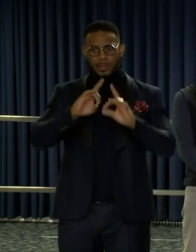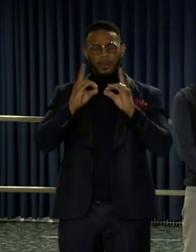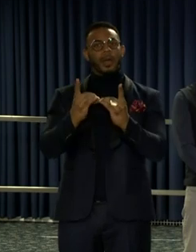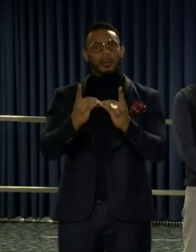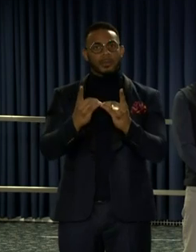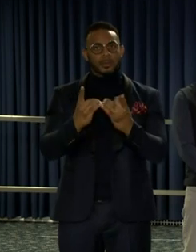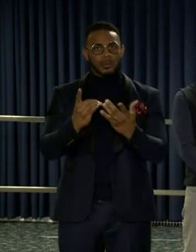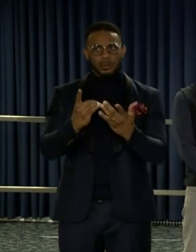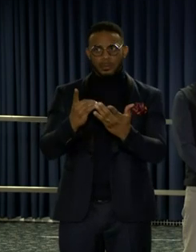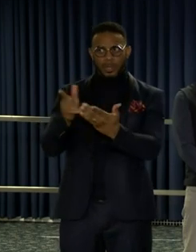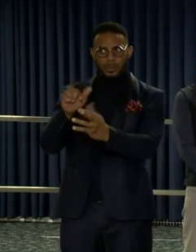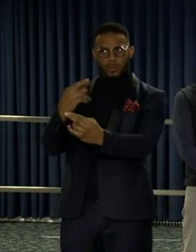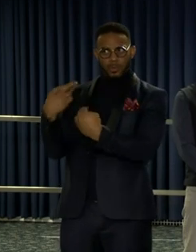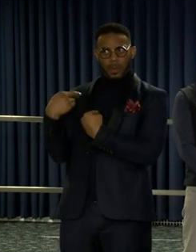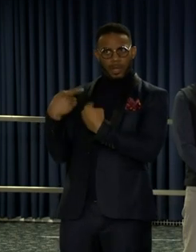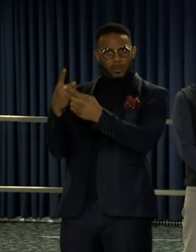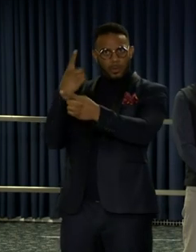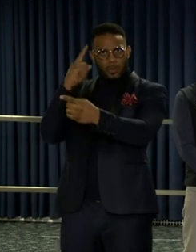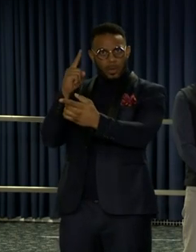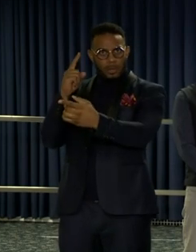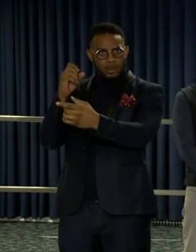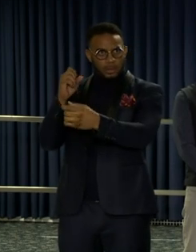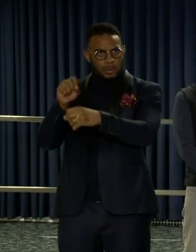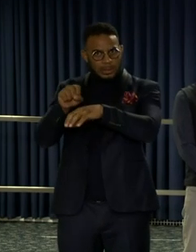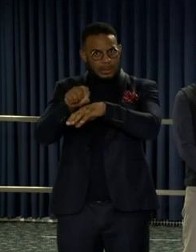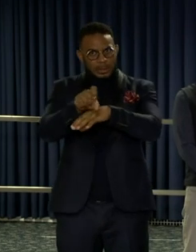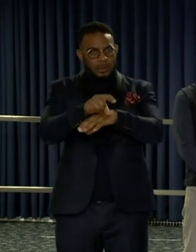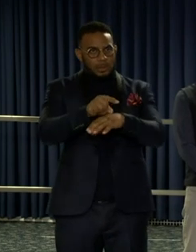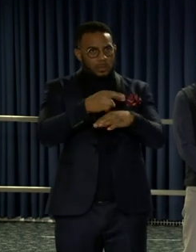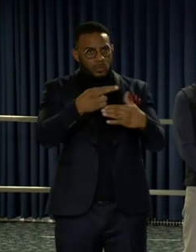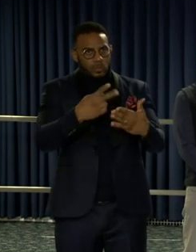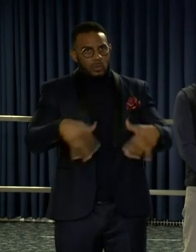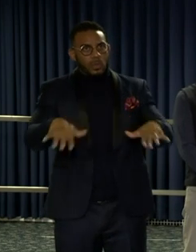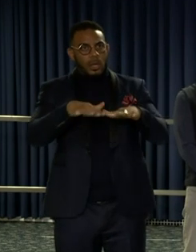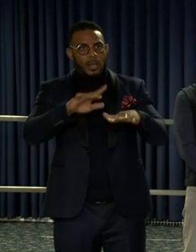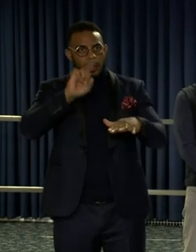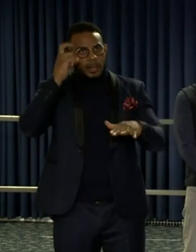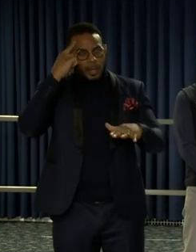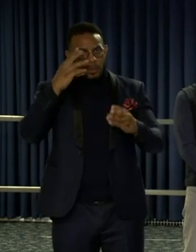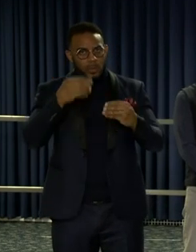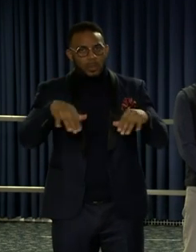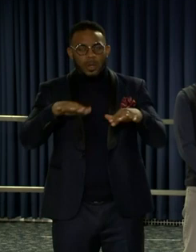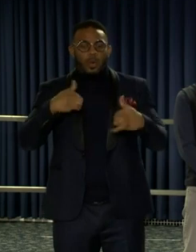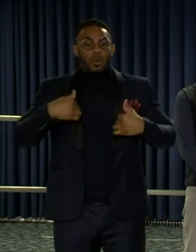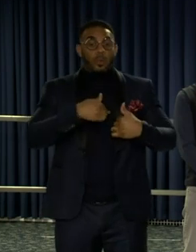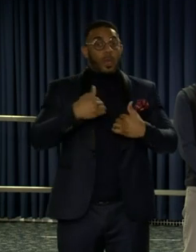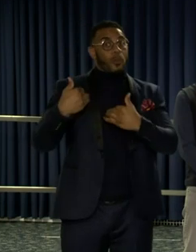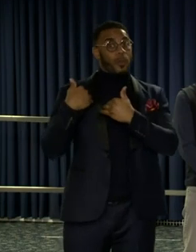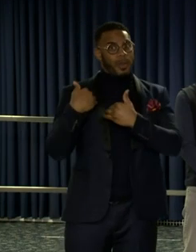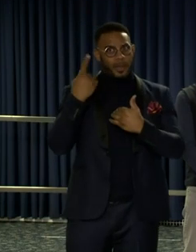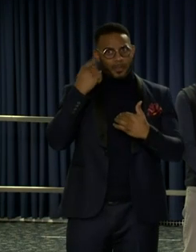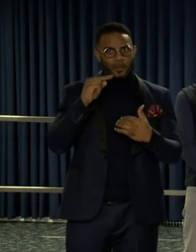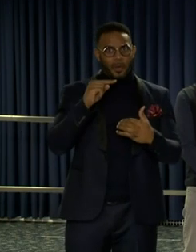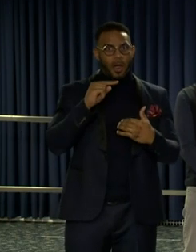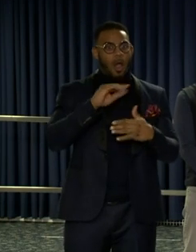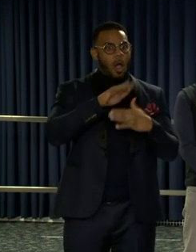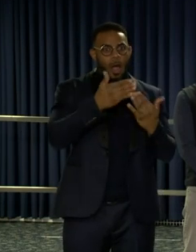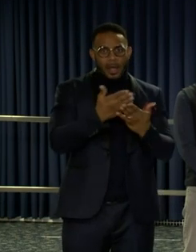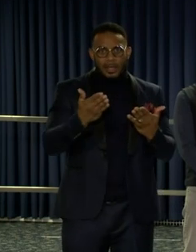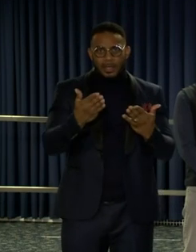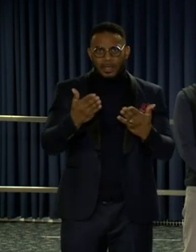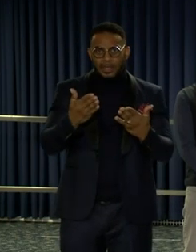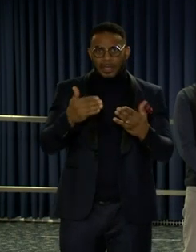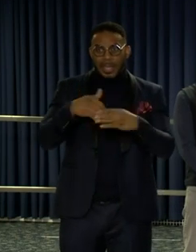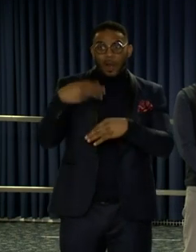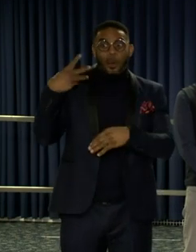department and they were responsible for the deployment of resources around the Capitol. We were responsible for all things